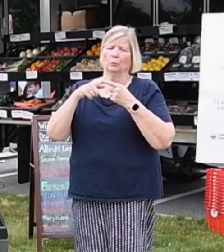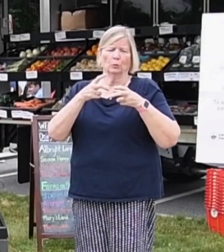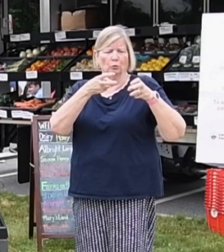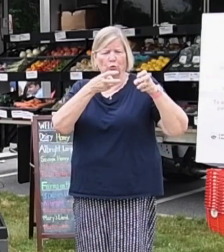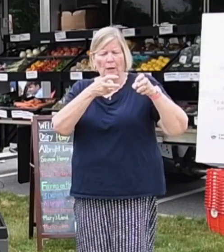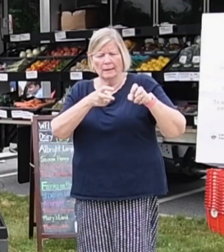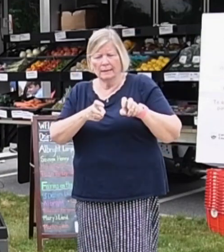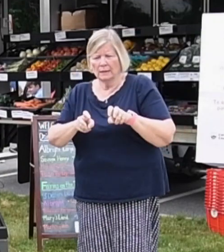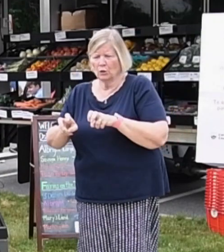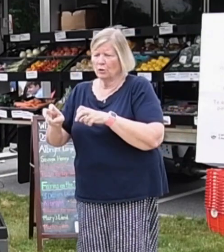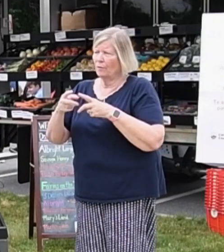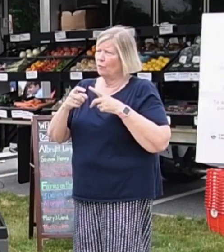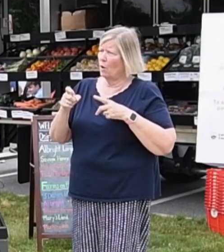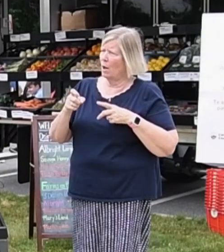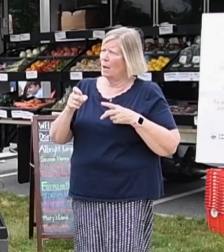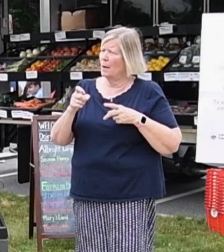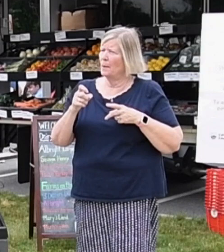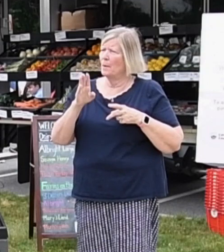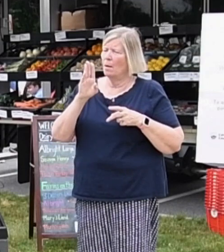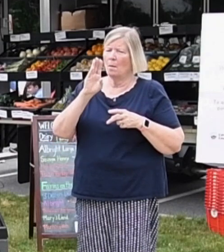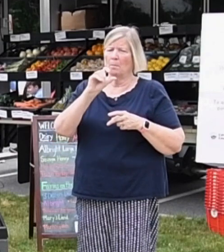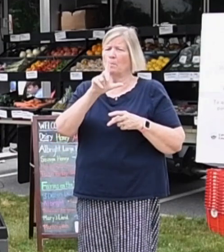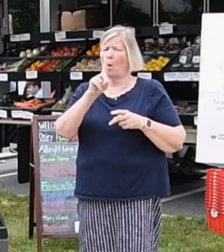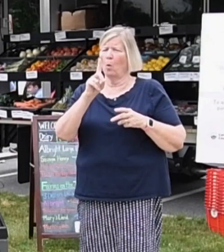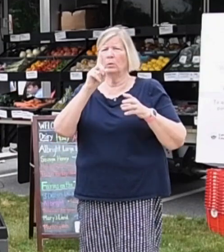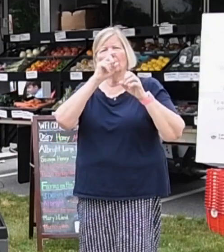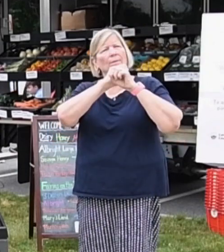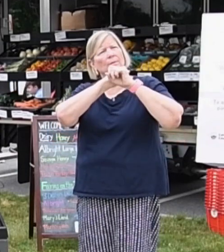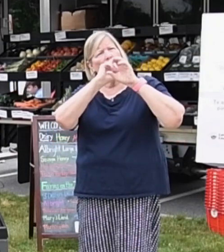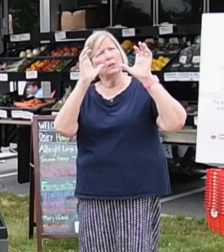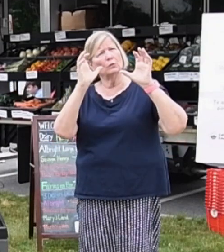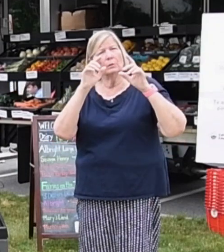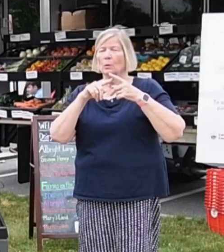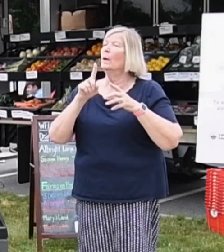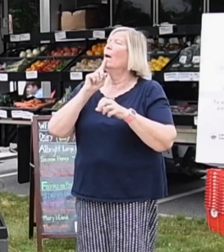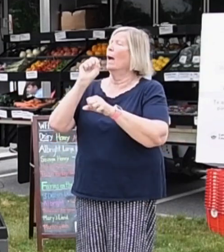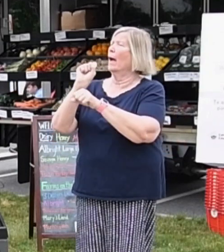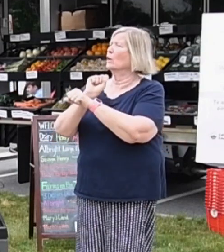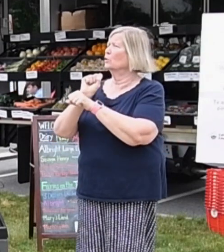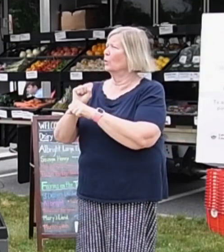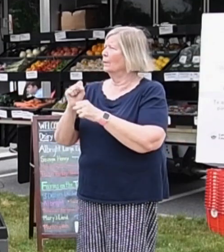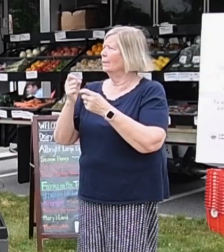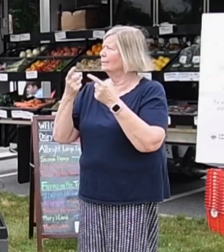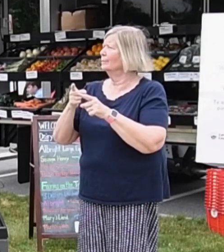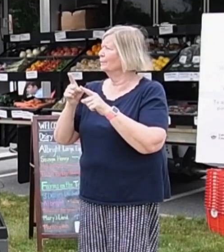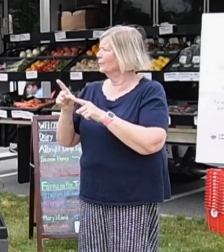transition, James, from a bold vision to an actual reality.